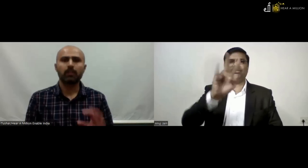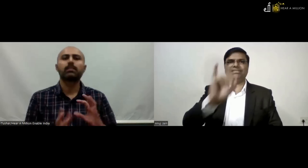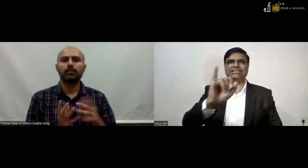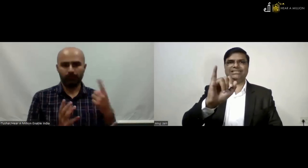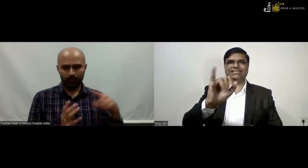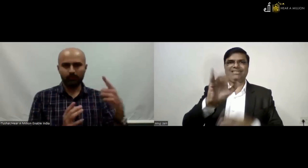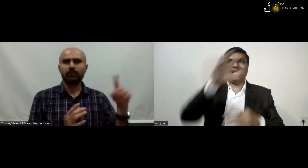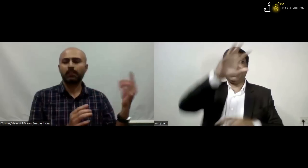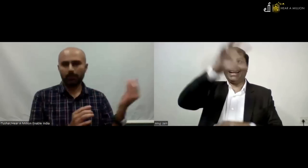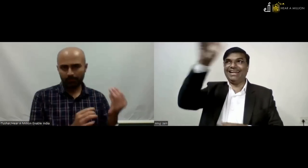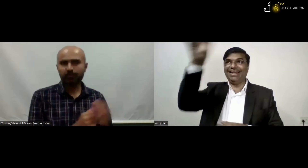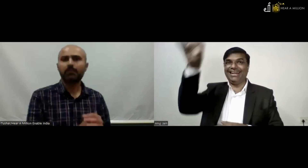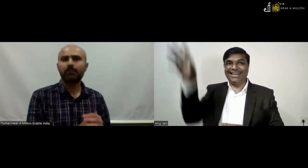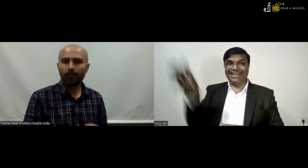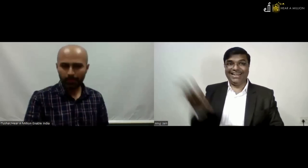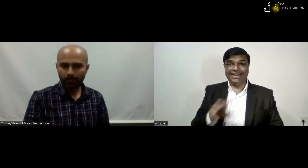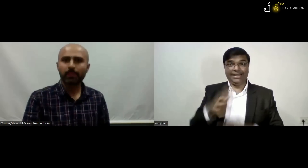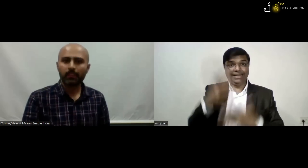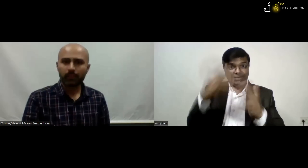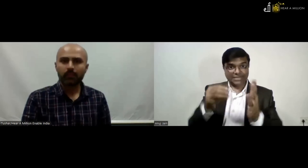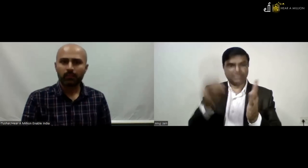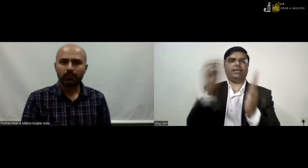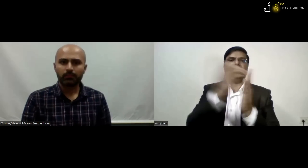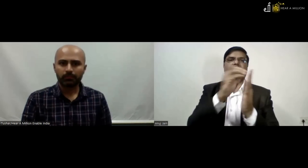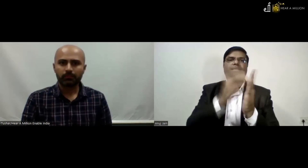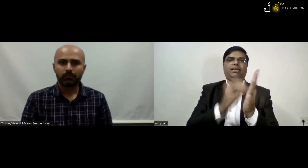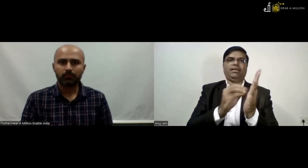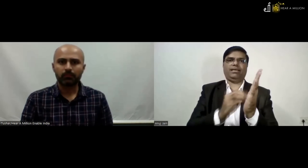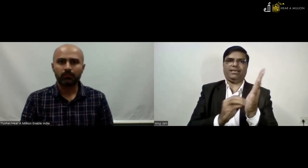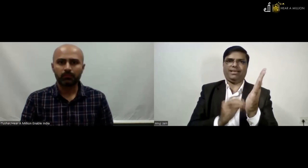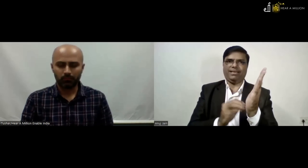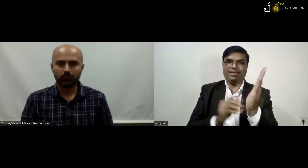no, that won't be required. Out of the 26,